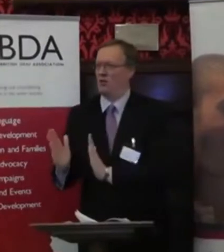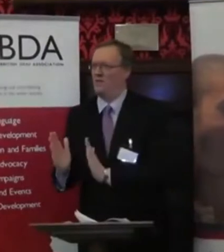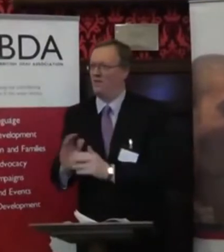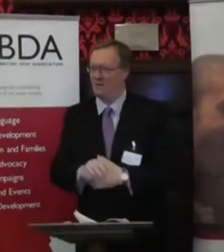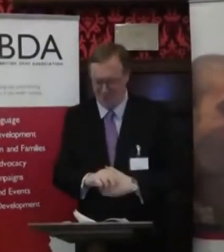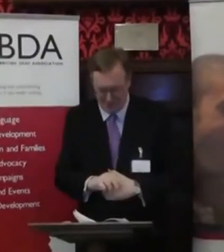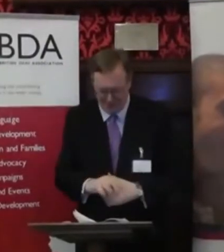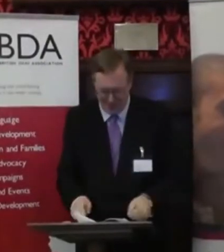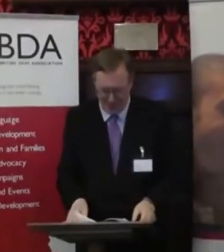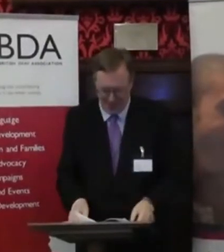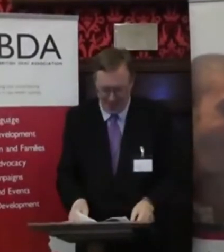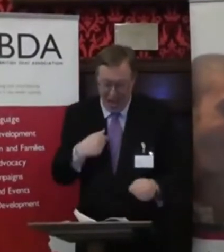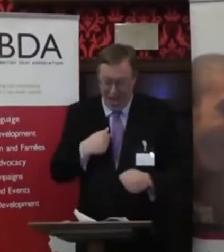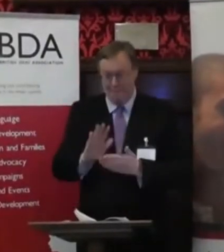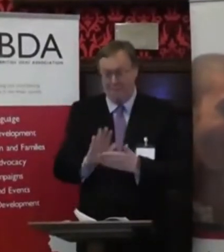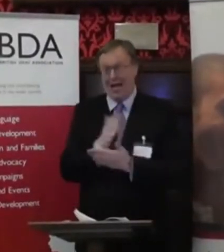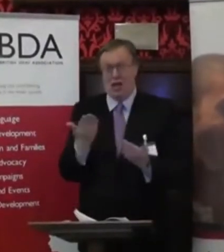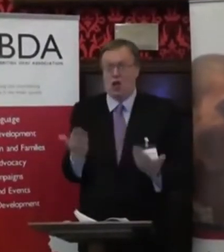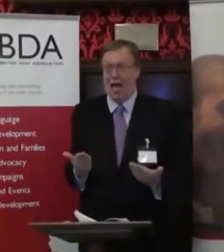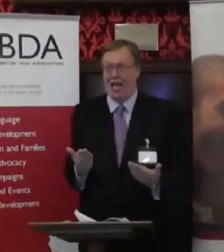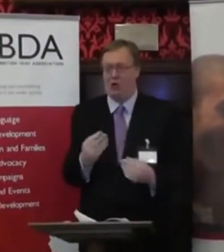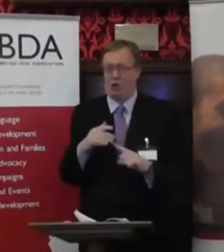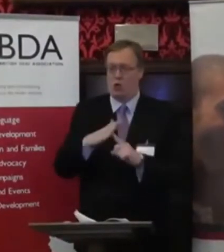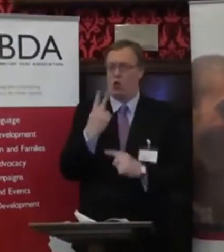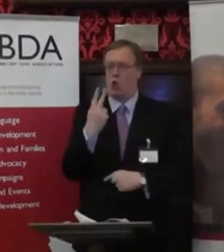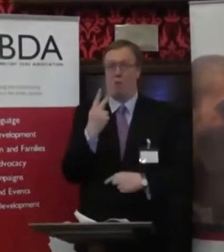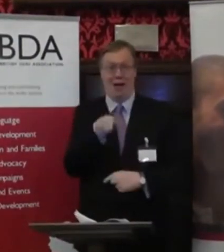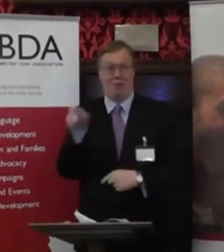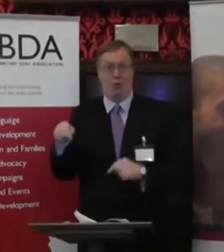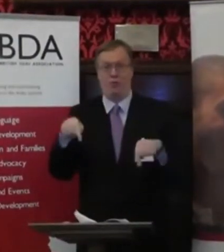separate from the English language. I'm happy today,